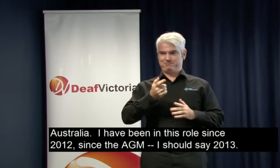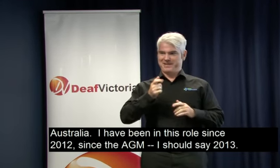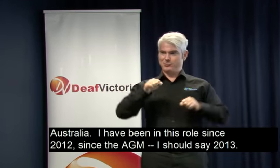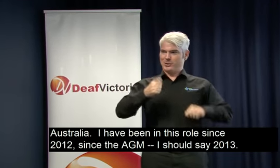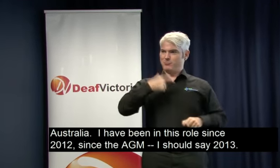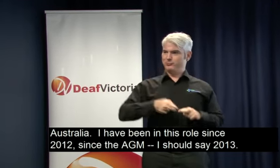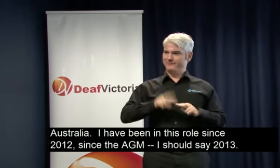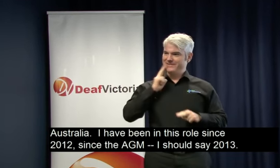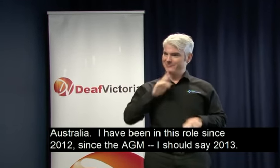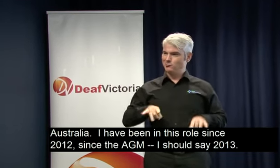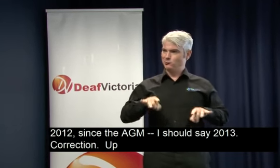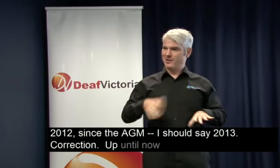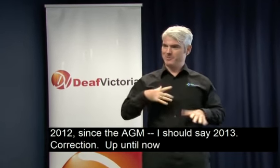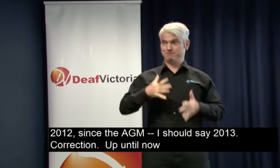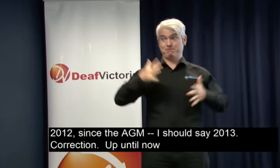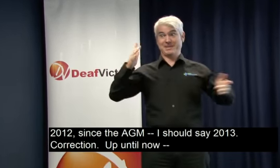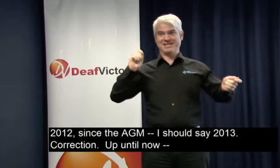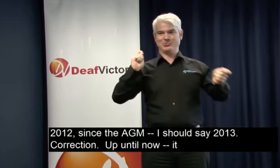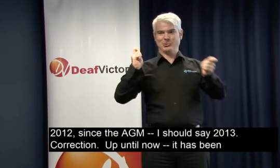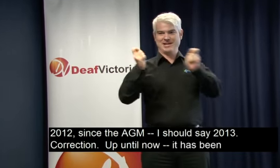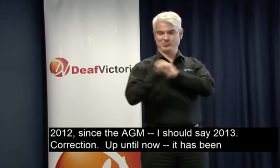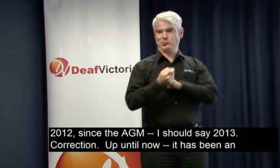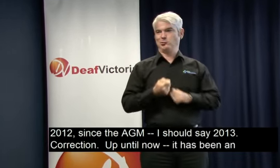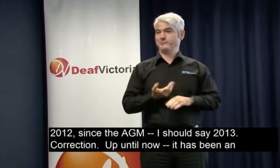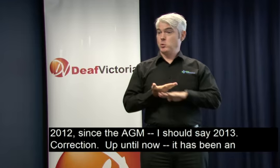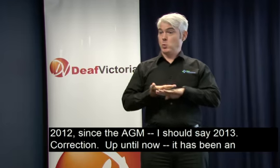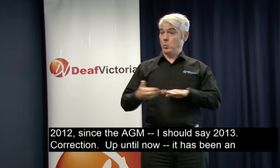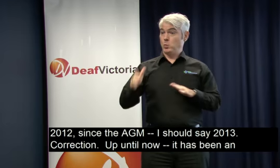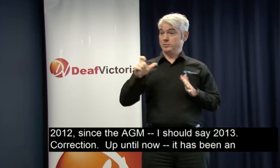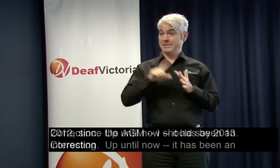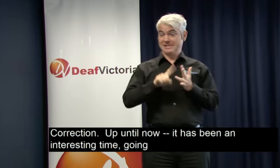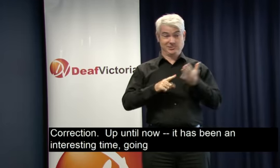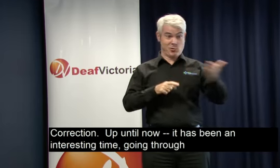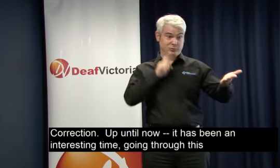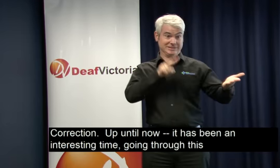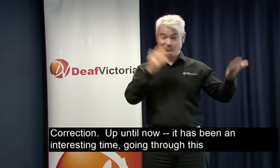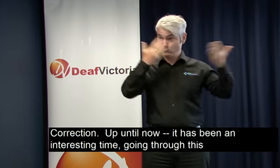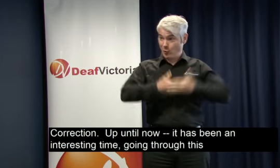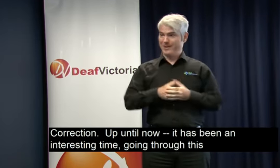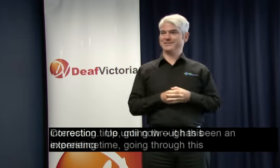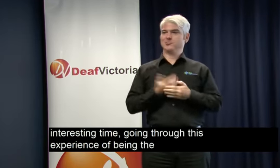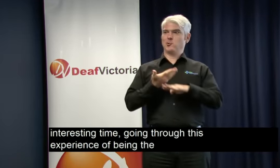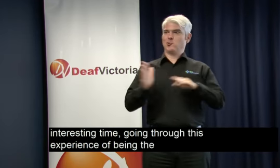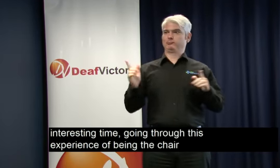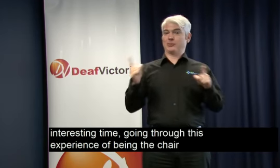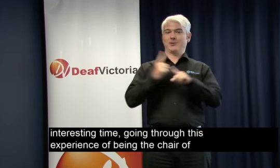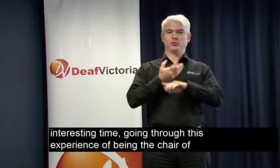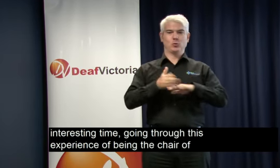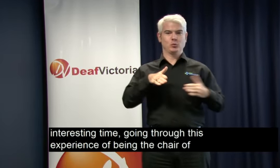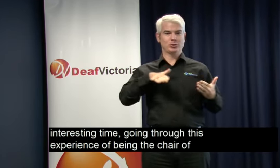interesting time going through this experience, being the Chair of Deaf Australia because of the various changes that are taking place. The CEO will